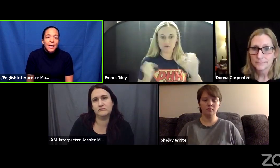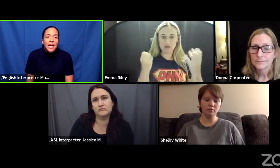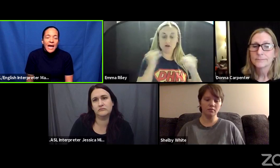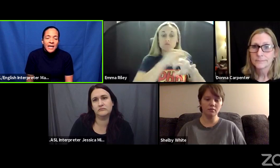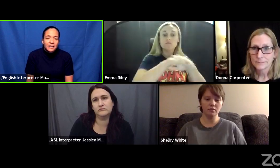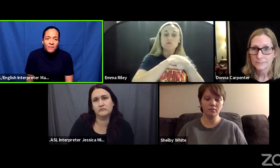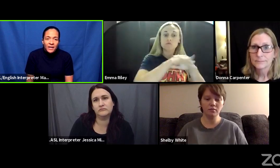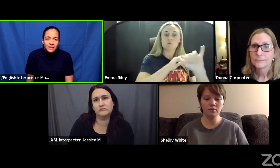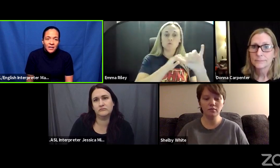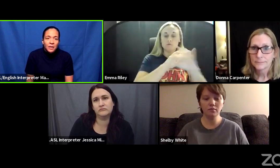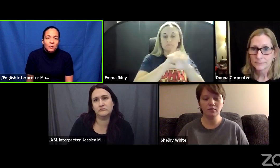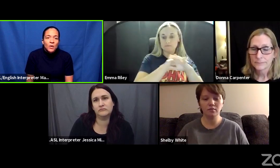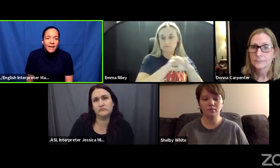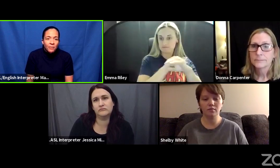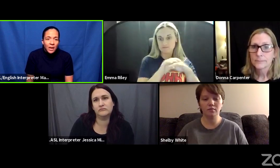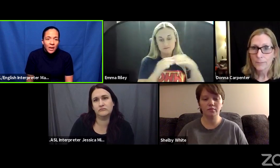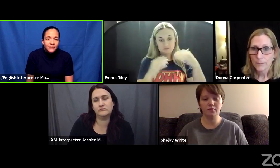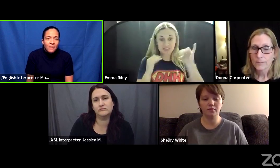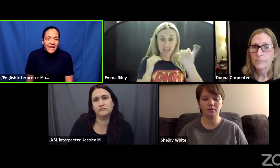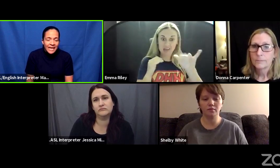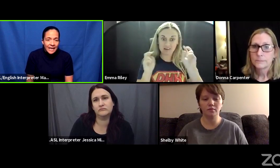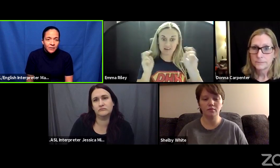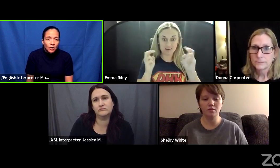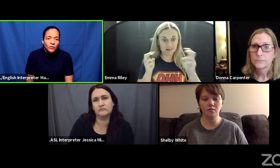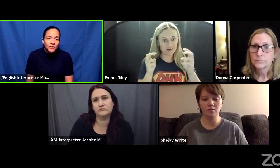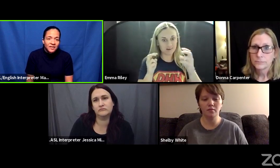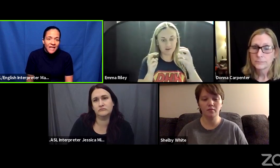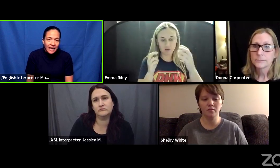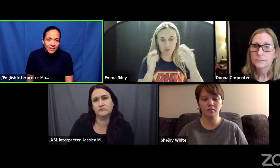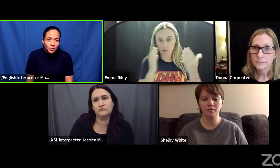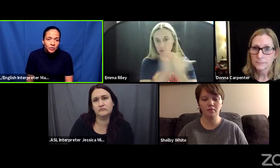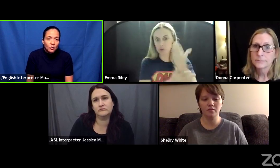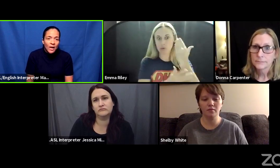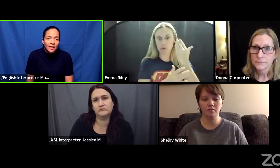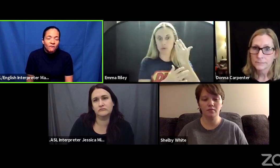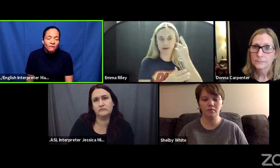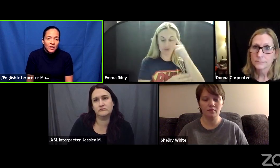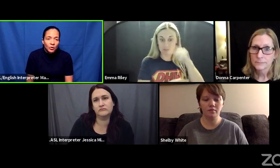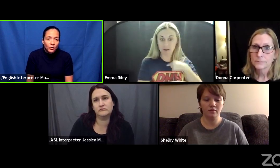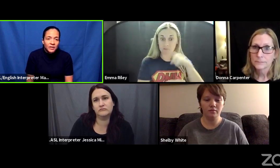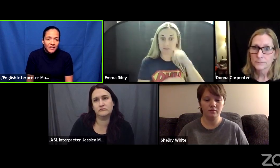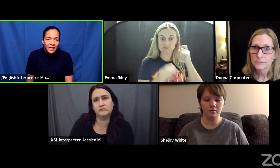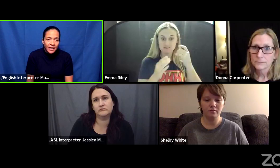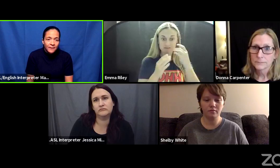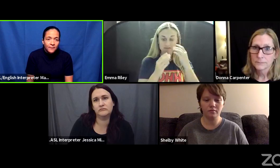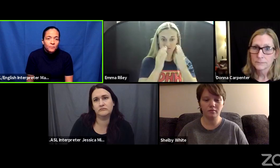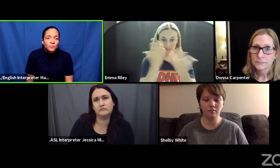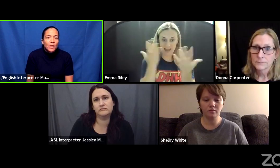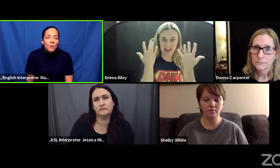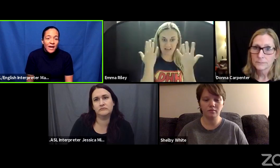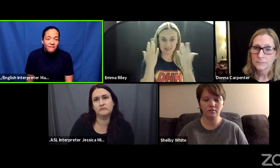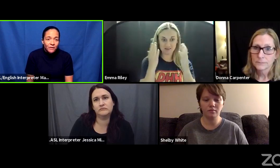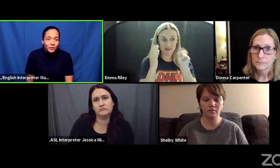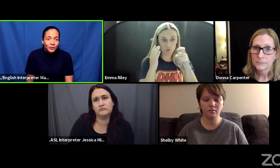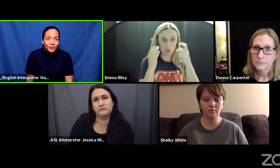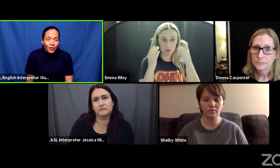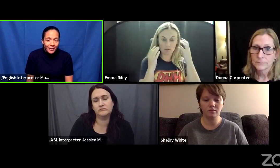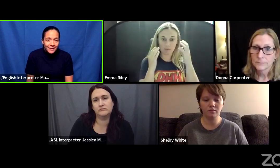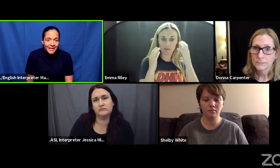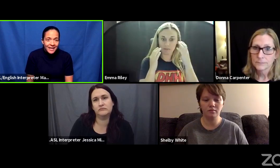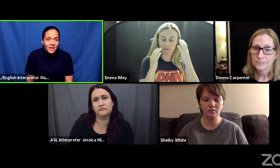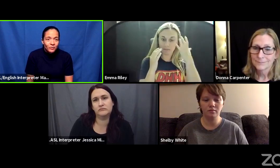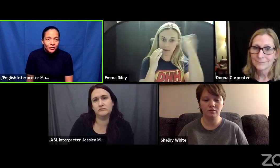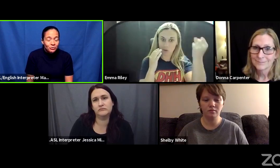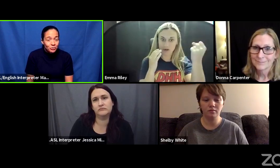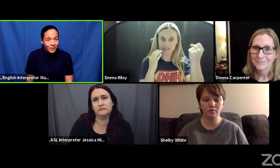signing. And that's basically when I place my hand over the signer so I can feel the sign. When I first